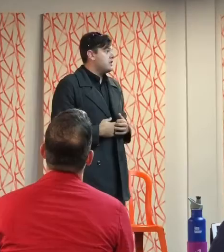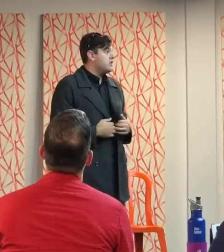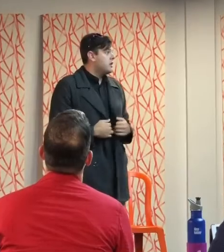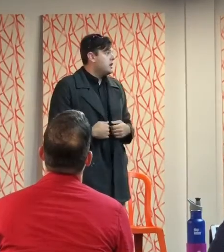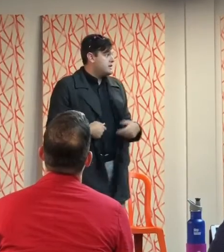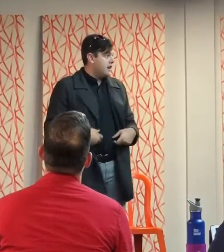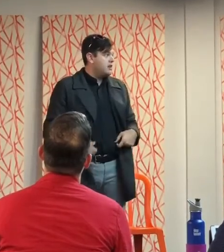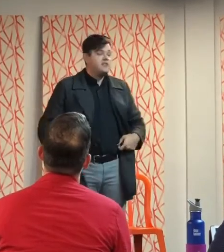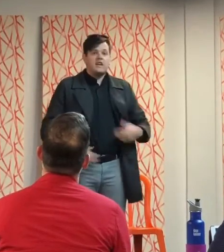do.